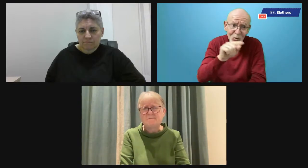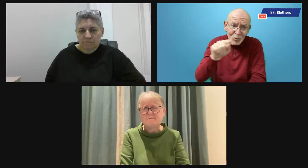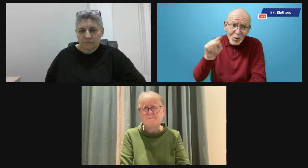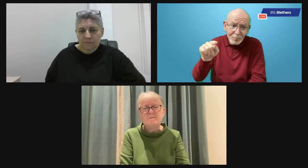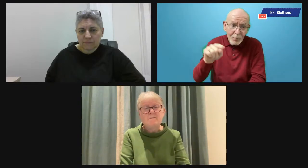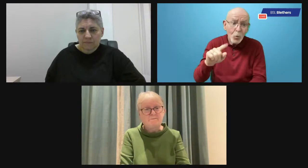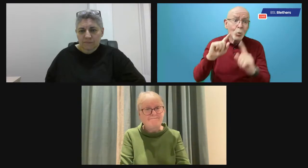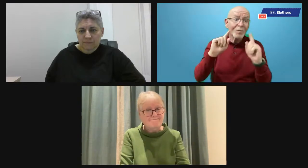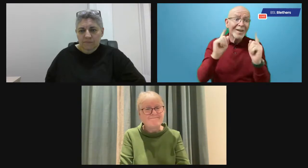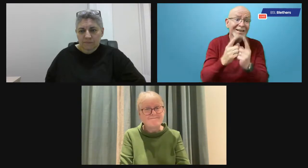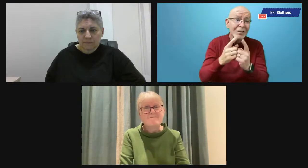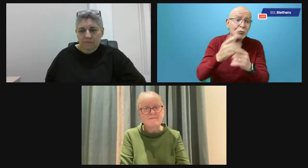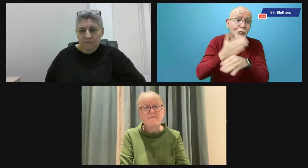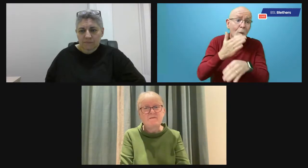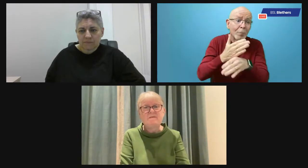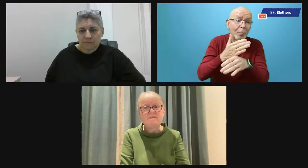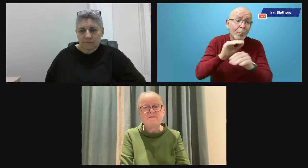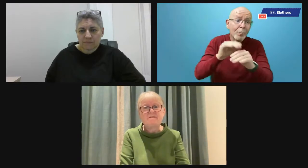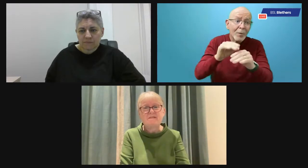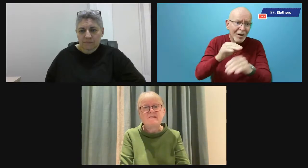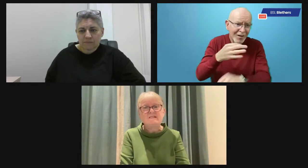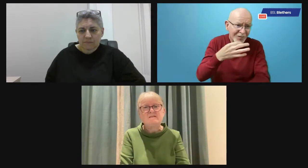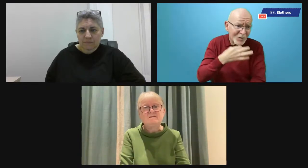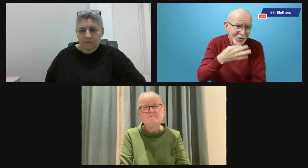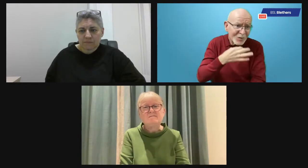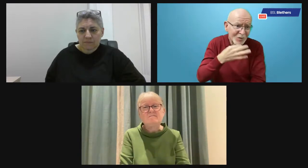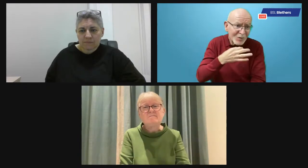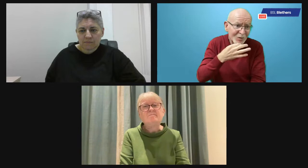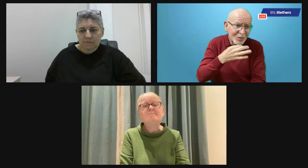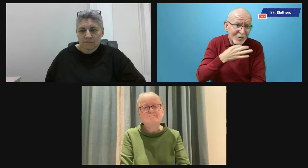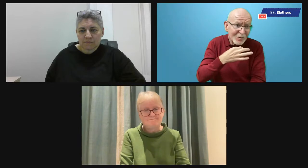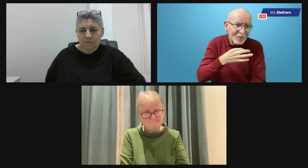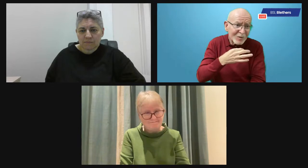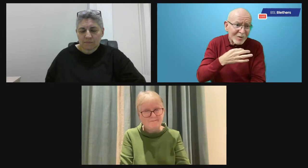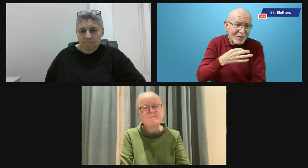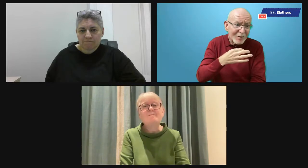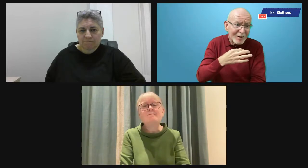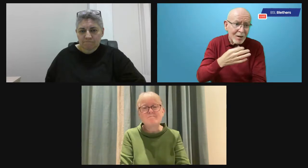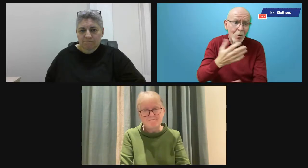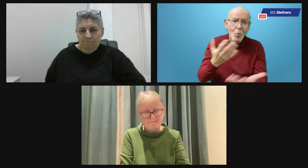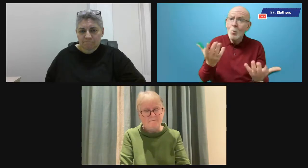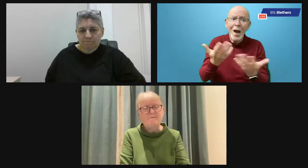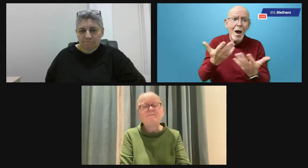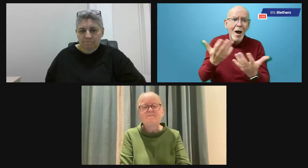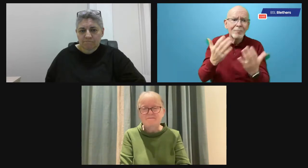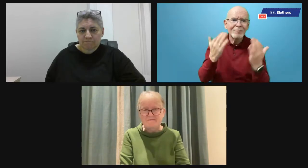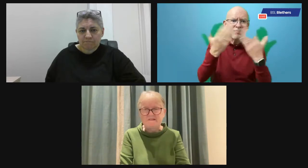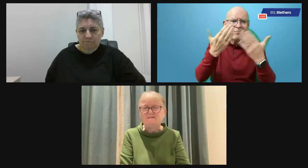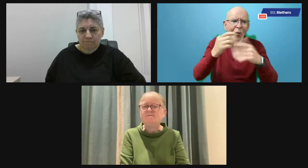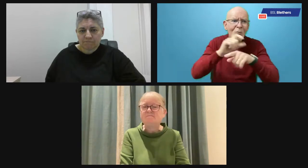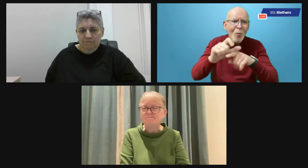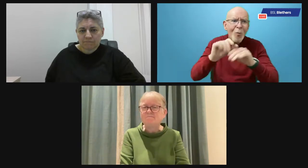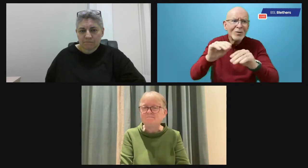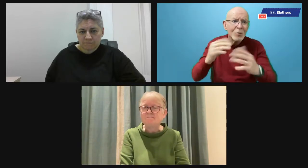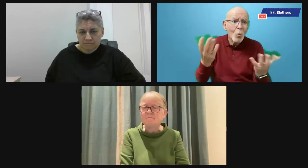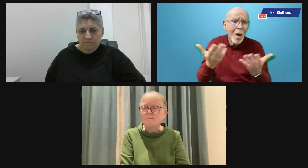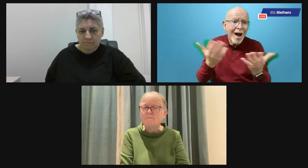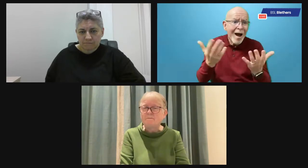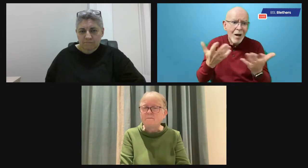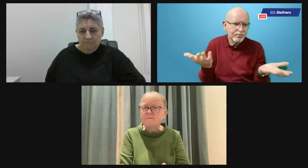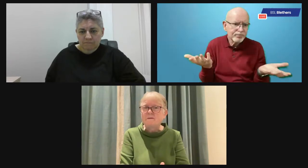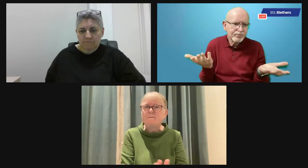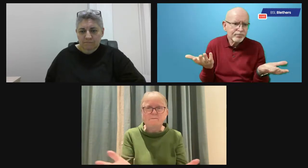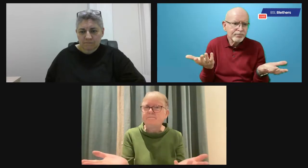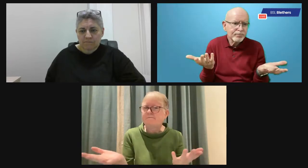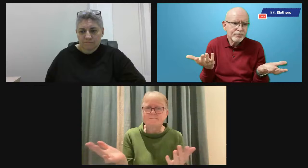teaching within the schools, but there's only a few of them, and the universities are only teaching a few as well. So